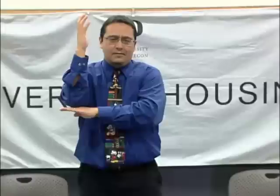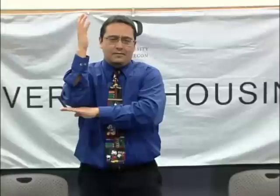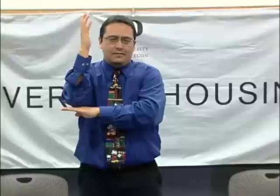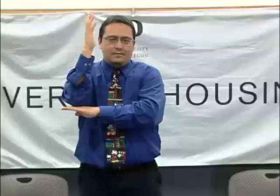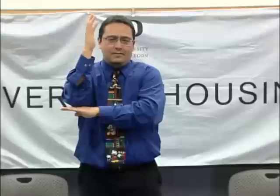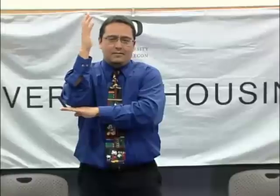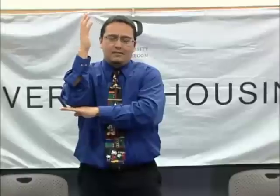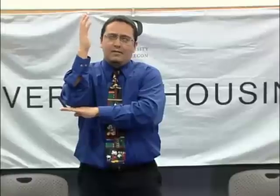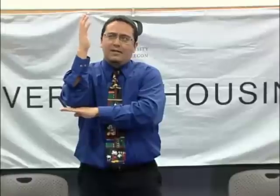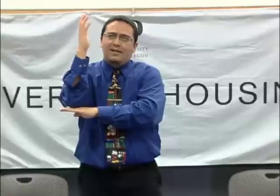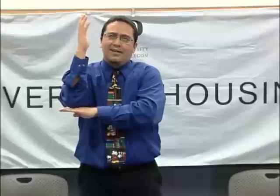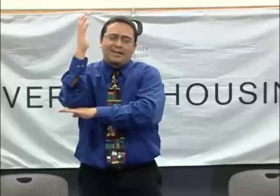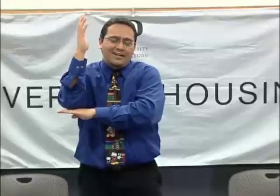Trees.